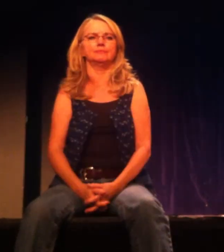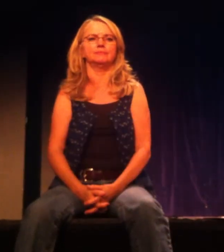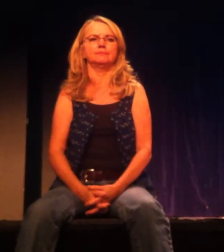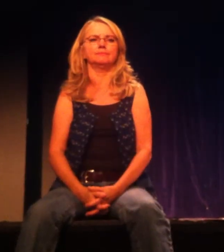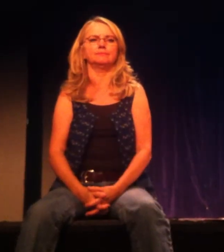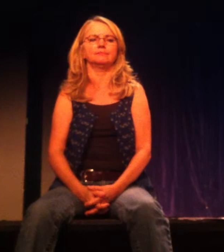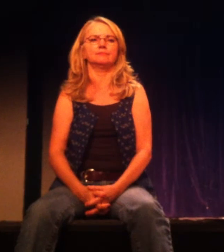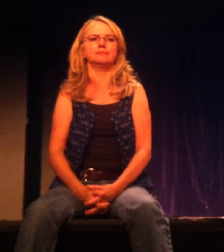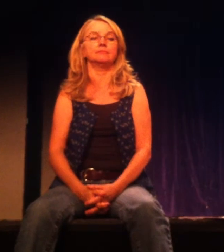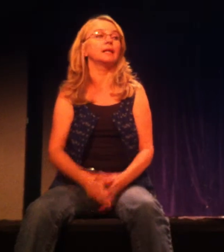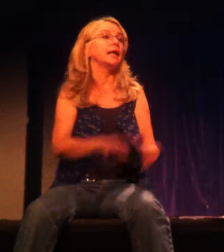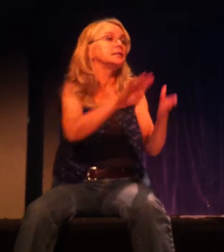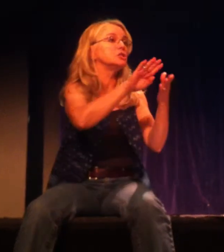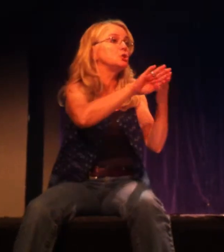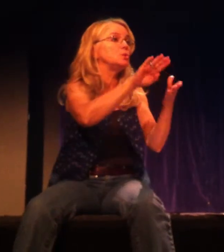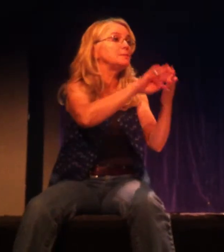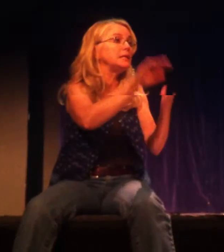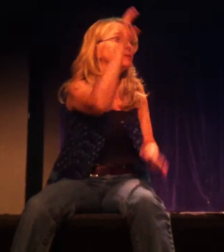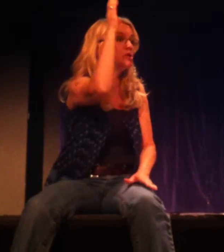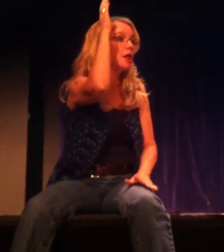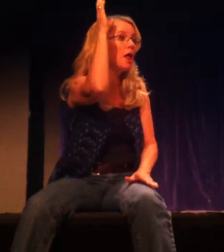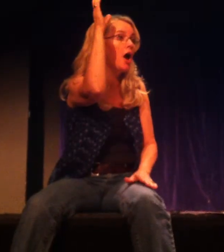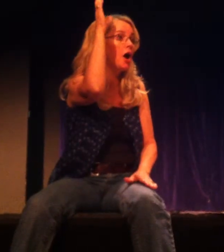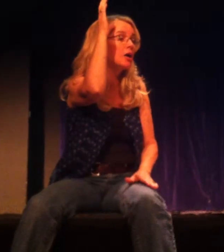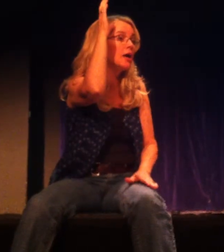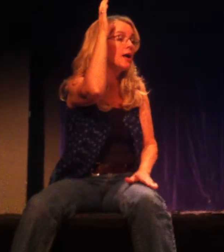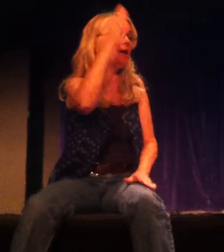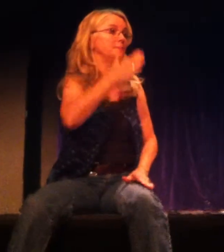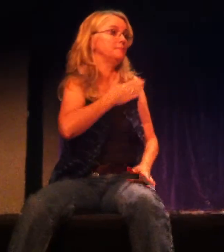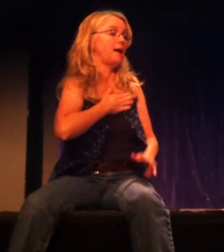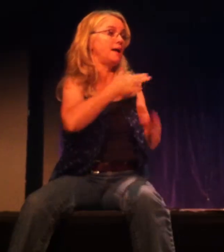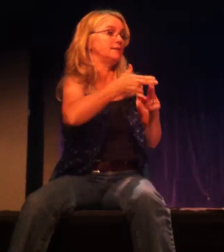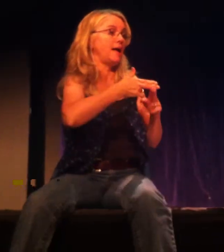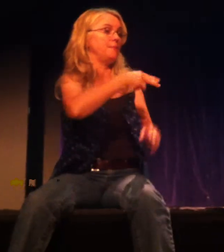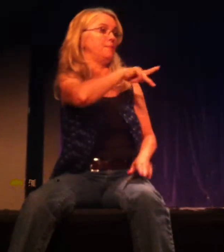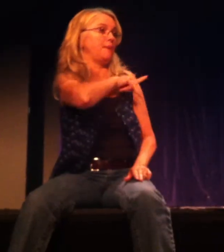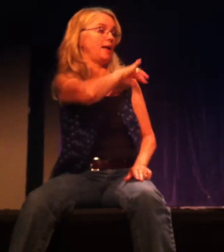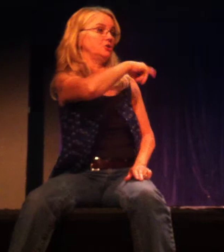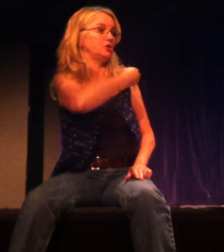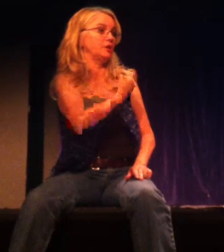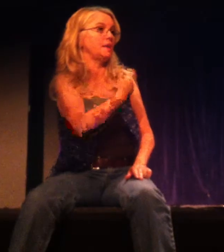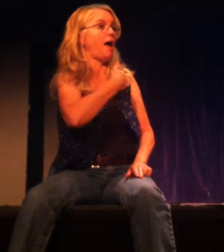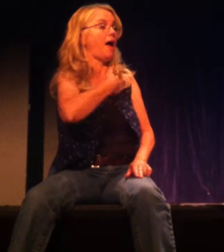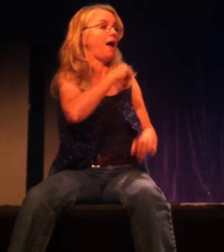Pat, excuse me, Mr. Clark. I'm Pat Jenkins. I work with the county